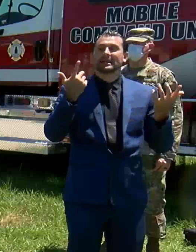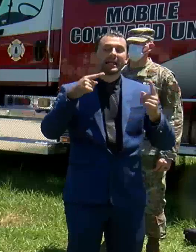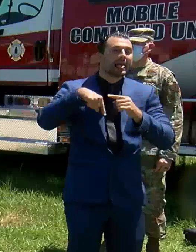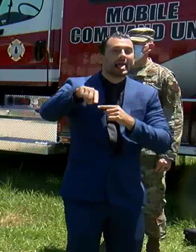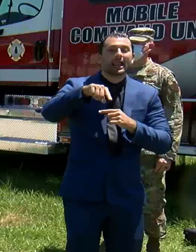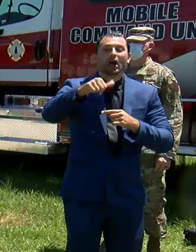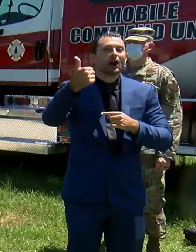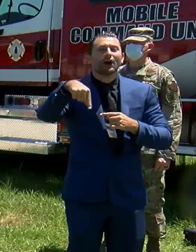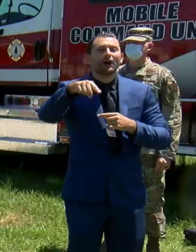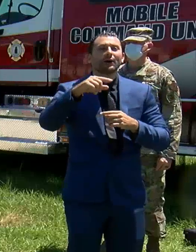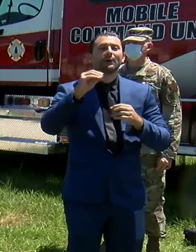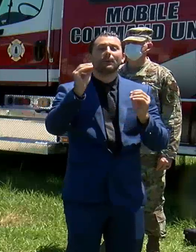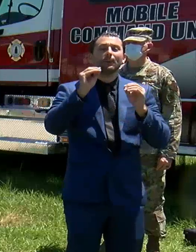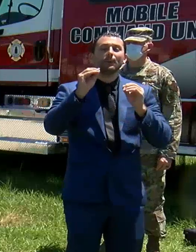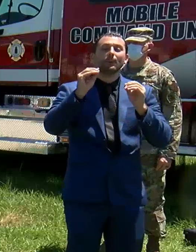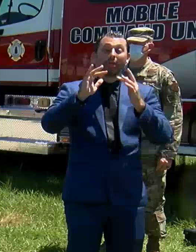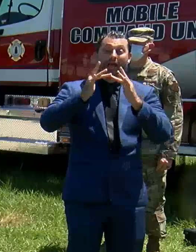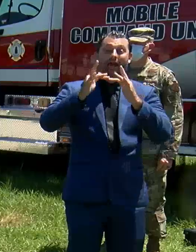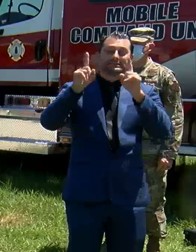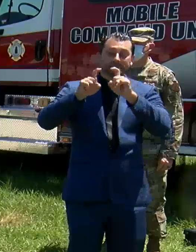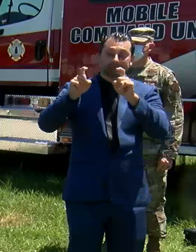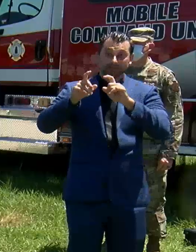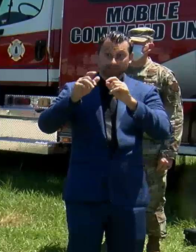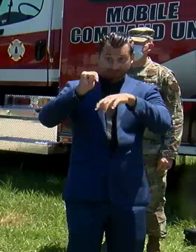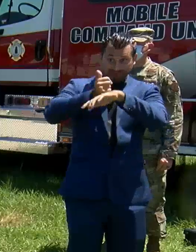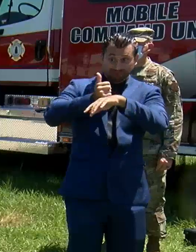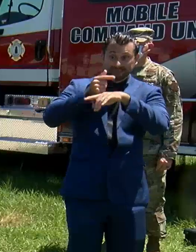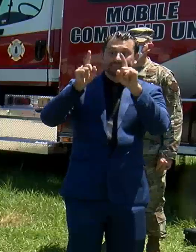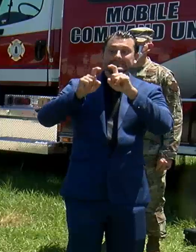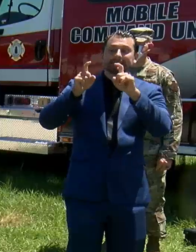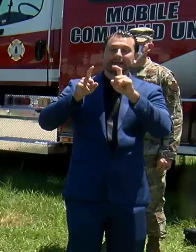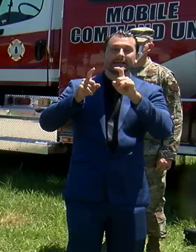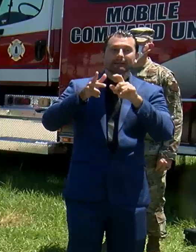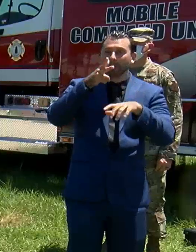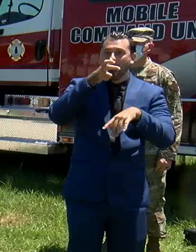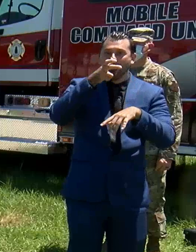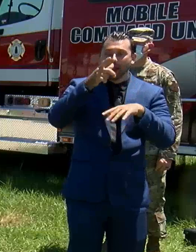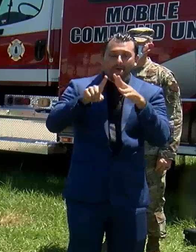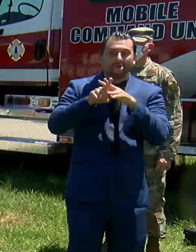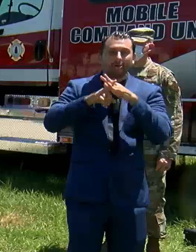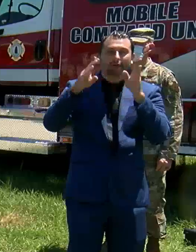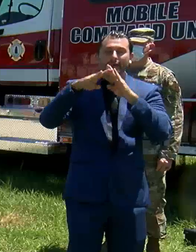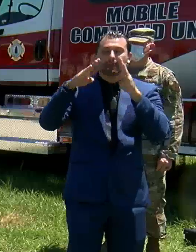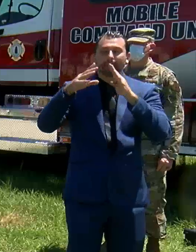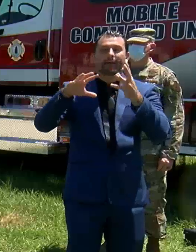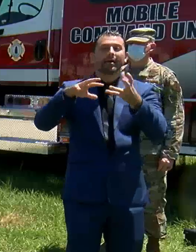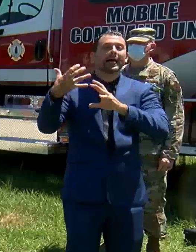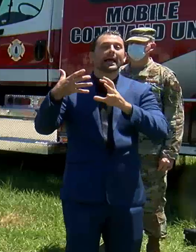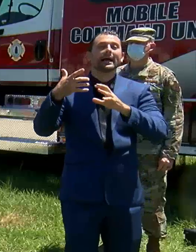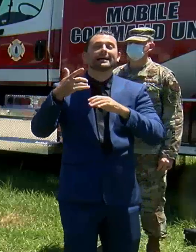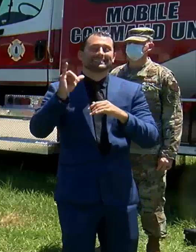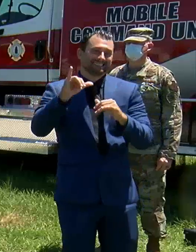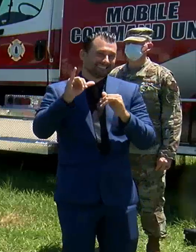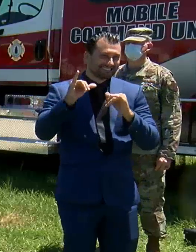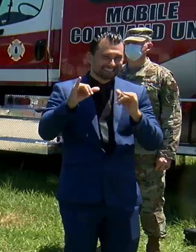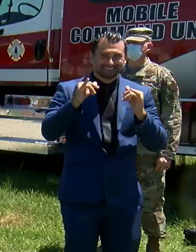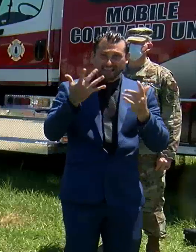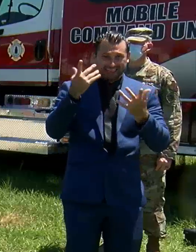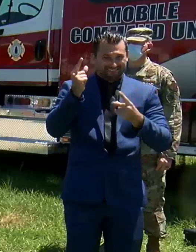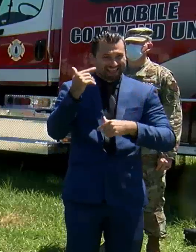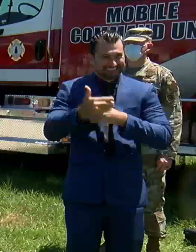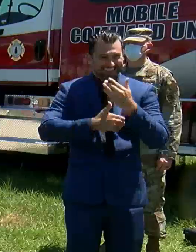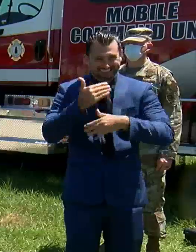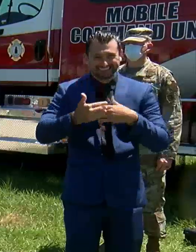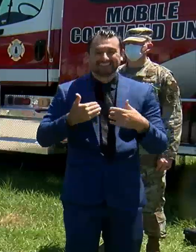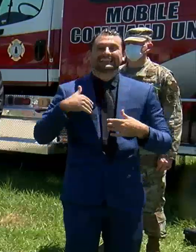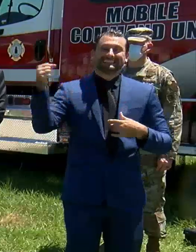it. And I was disappointing. And so obviously we've got new leadership there. But at the end of the day, in government, you know, there are going to